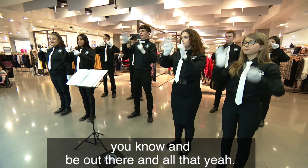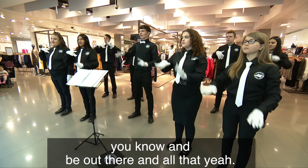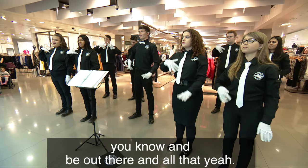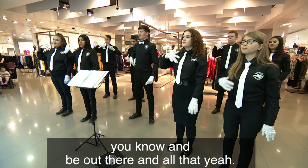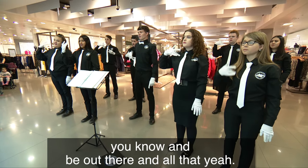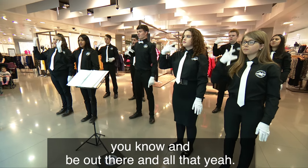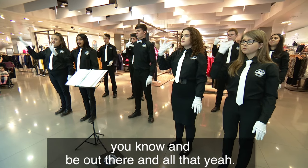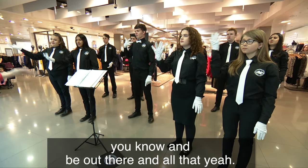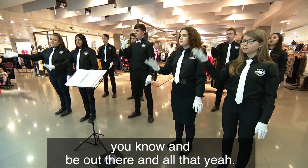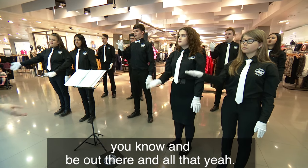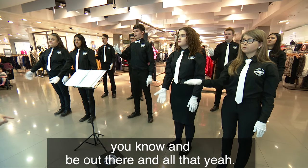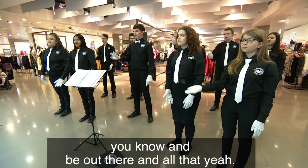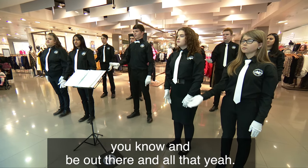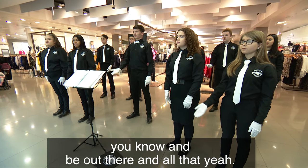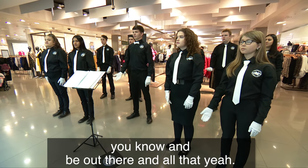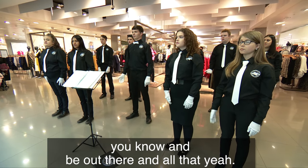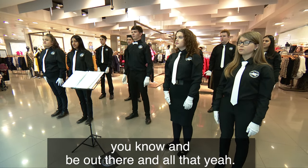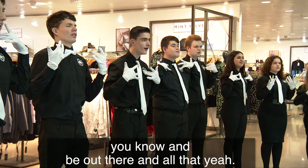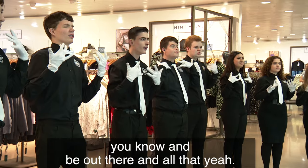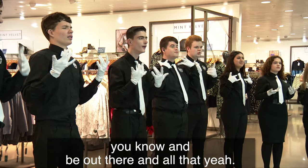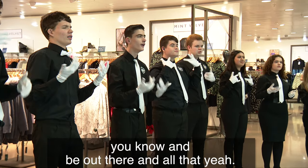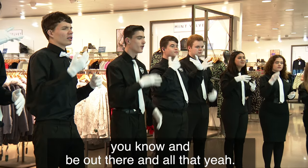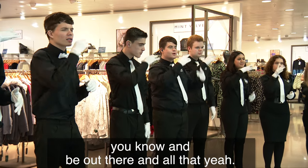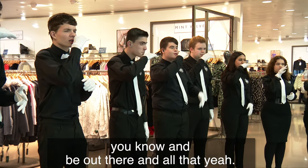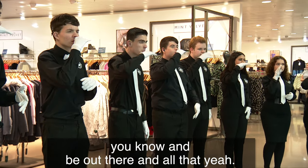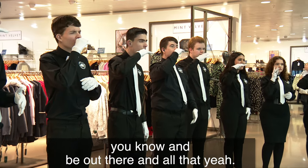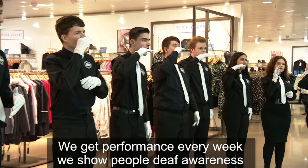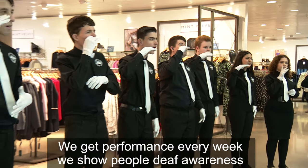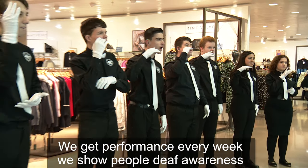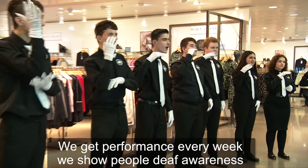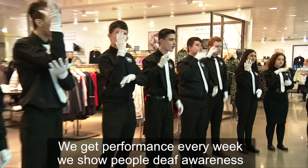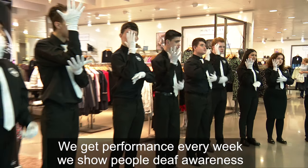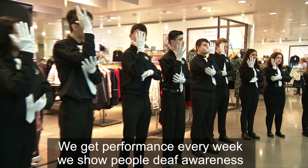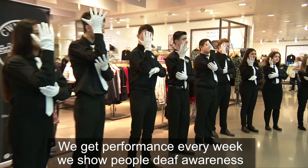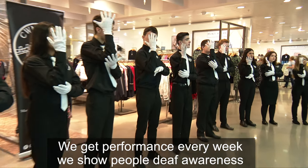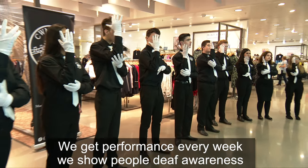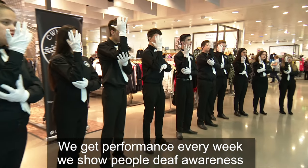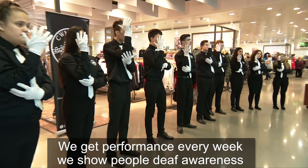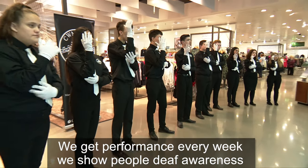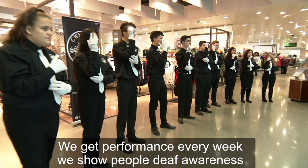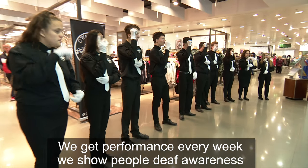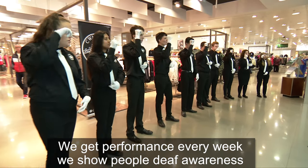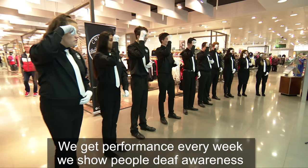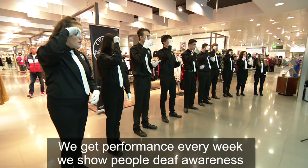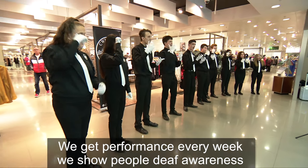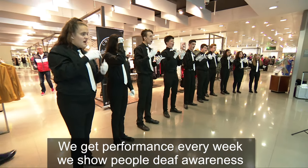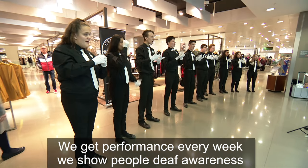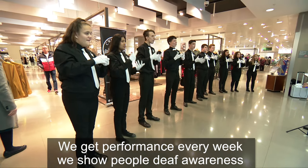attuned to be like, you know, be out there and all that, yeah. We get the form everywhere we go and then we see, like,